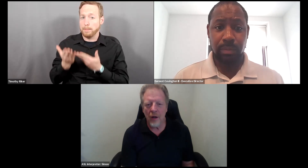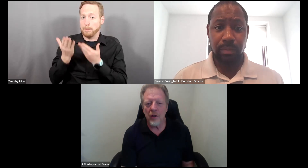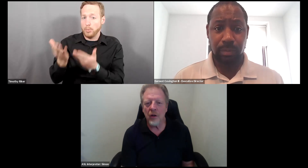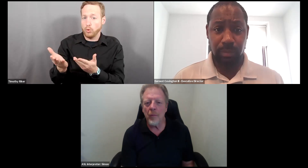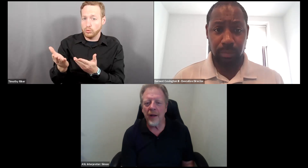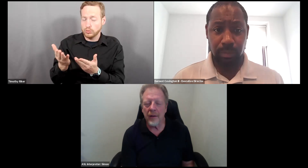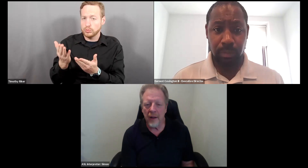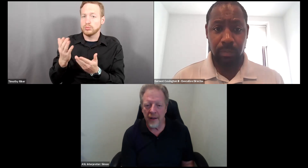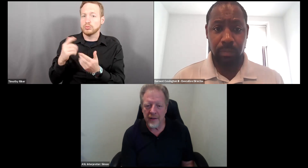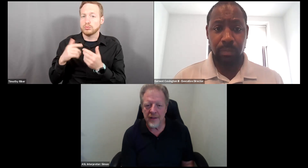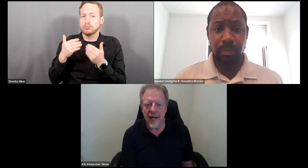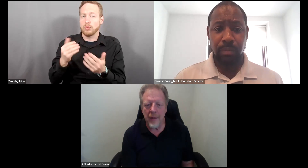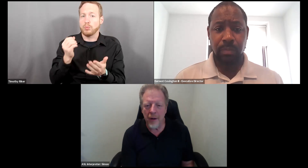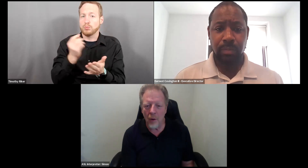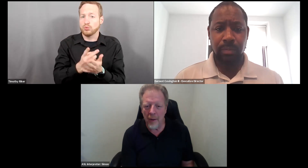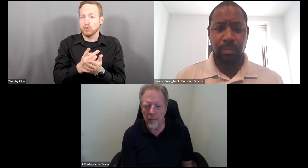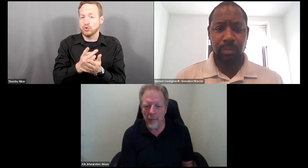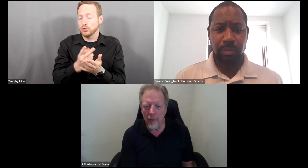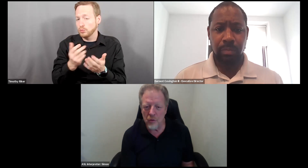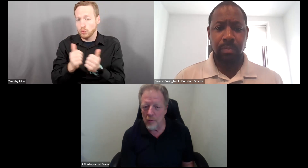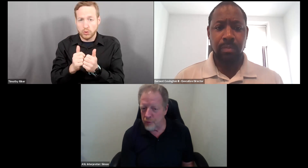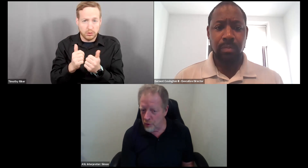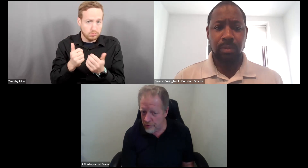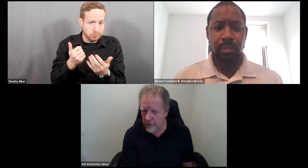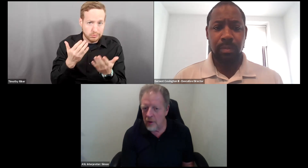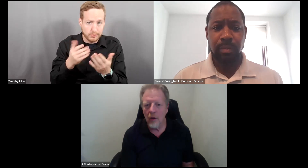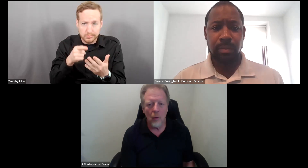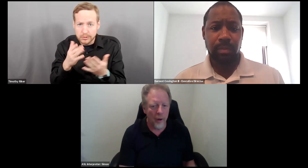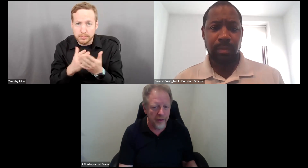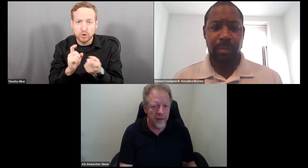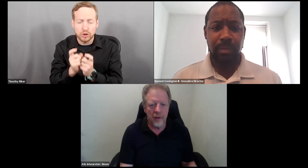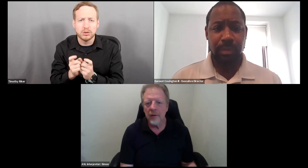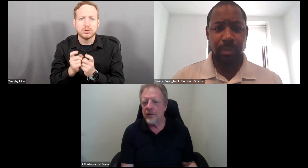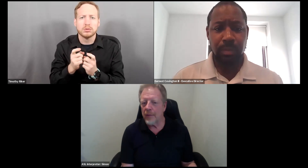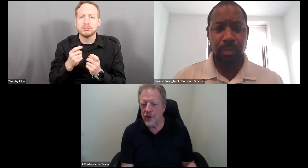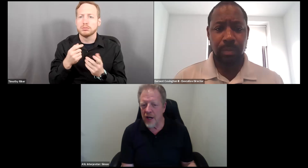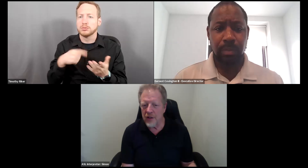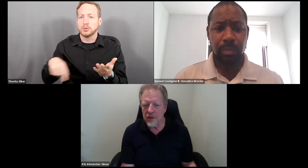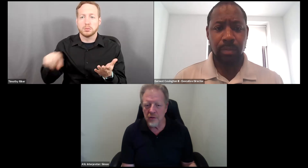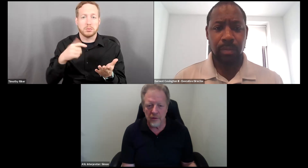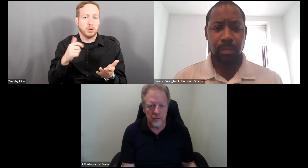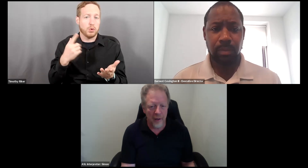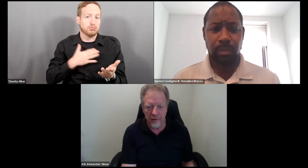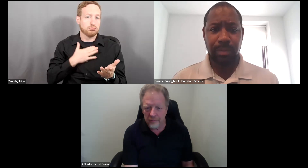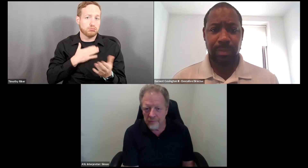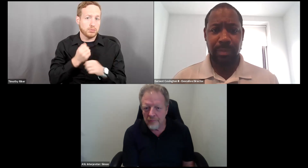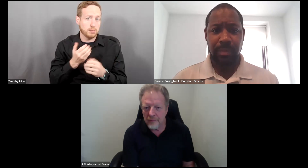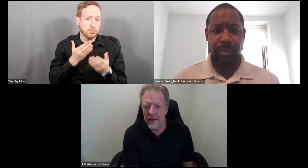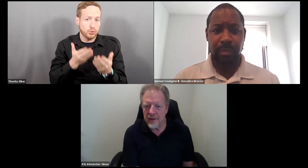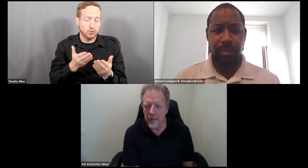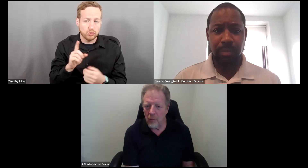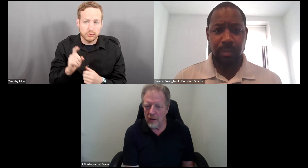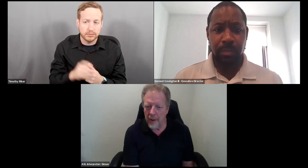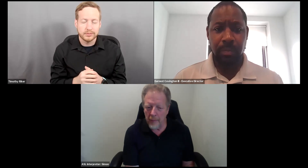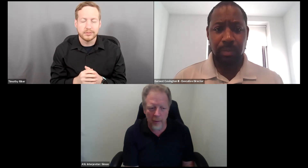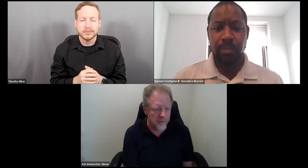So I want to go back and ask, does anybody want to make a proposal to approve with some of the changes or whatever? If